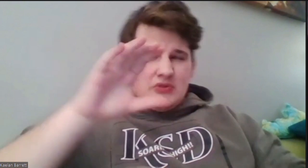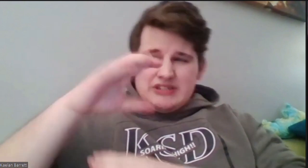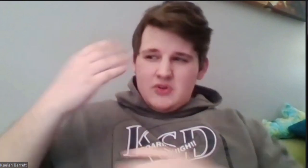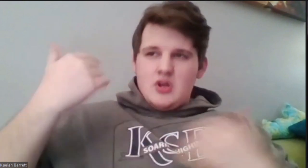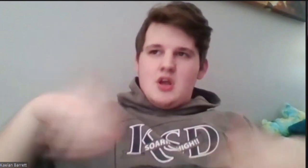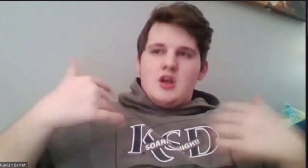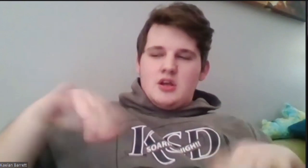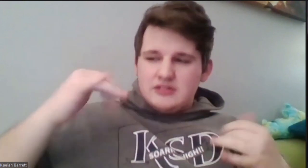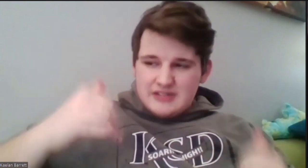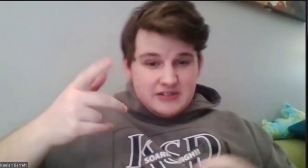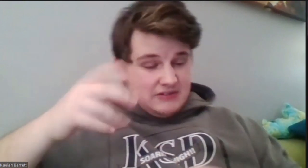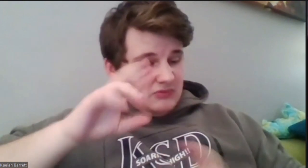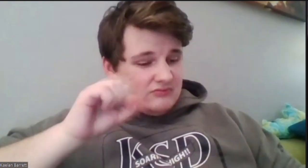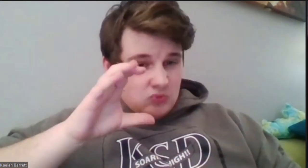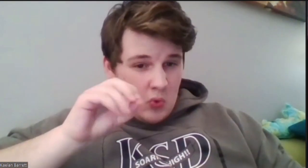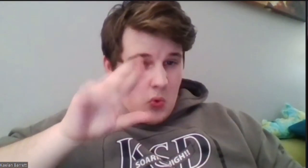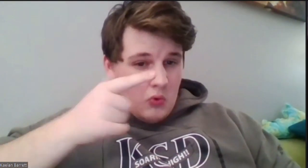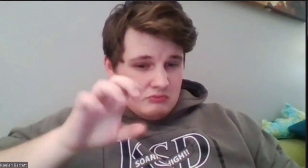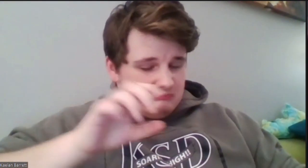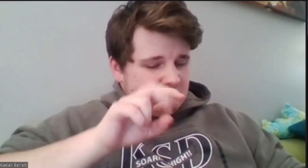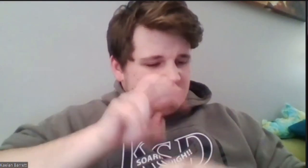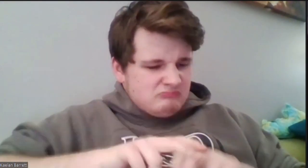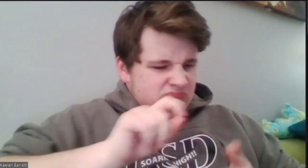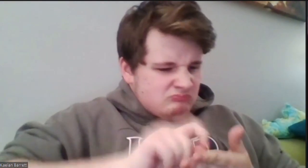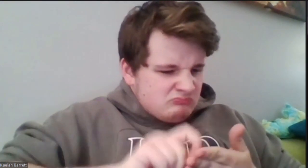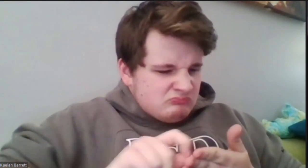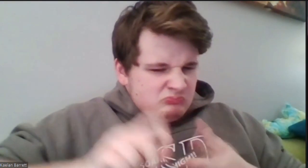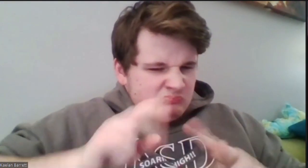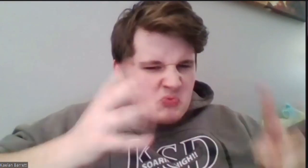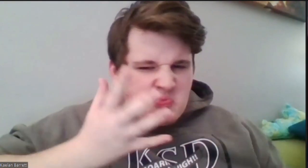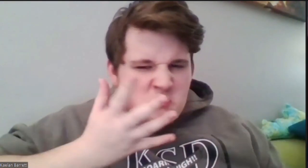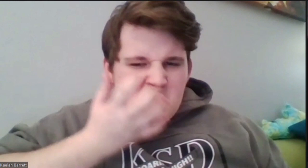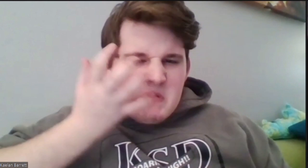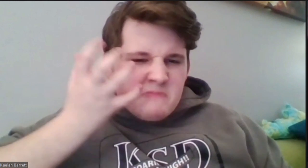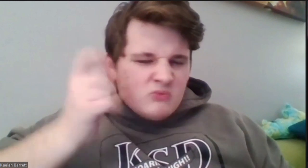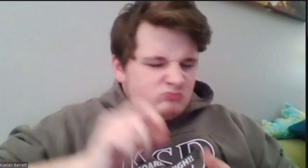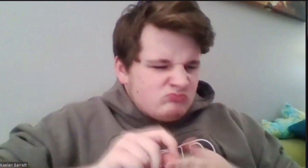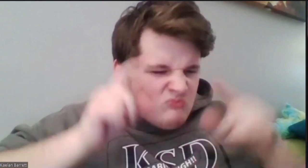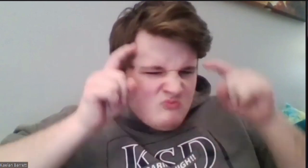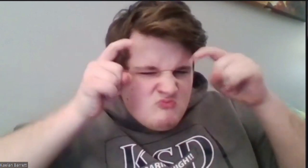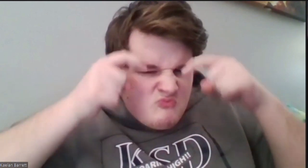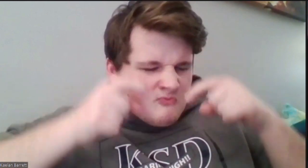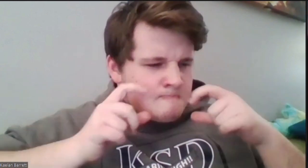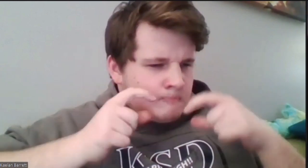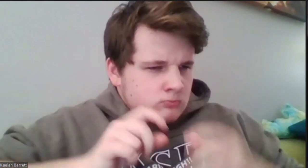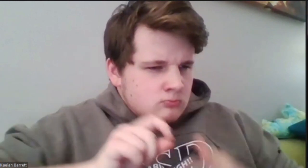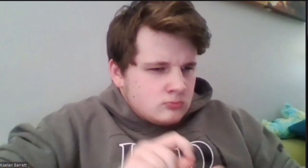Now it's Christmas Eve outside, and here Scrooge is, busy working, getting